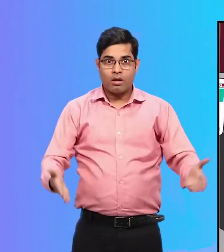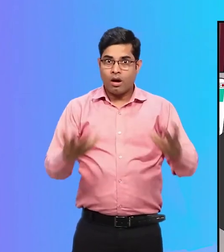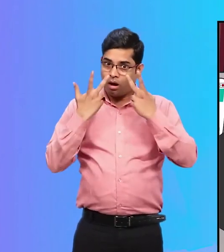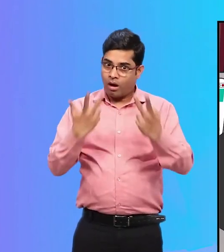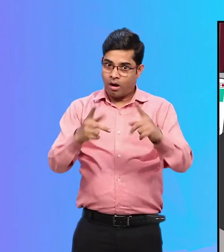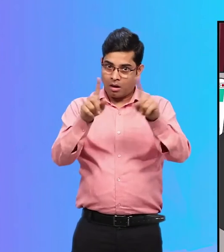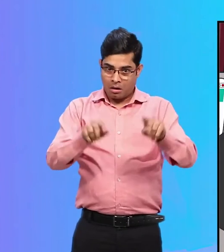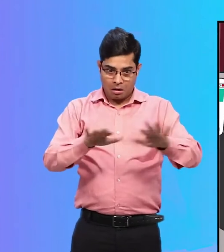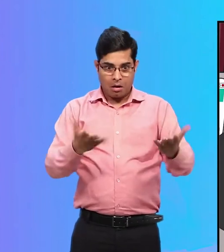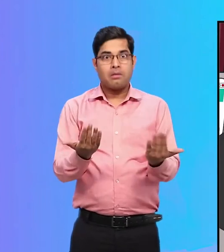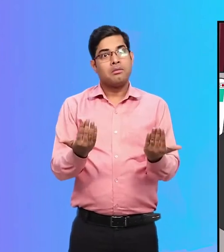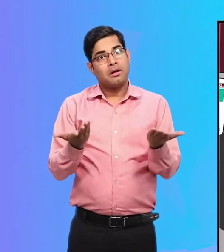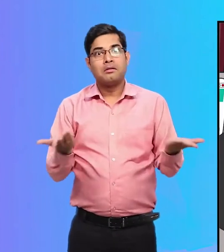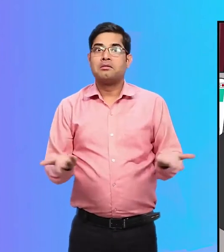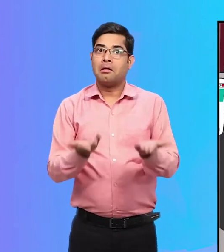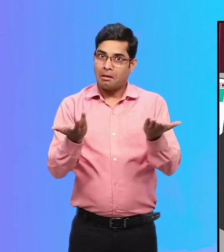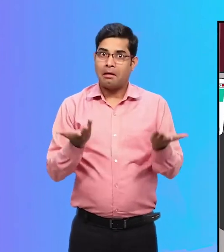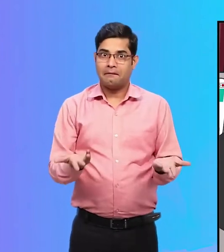can be seen placed on the table.